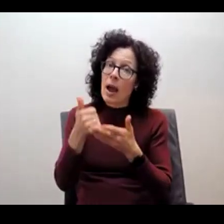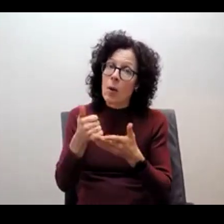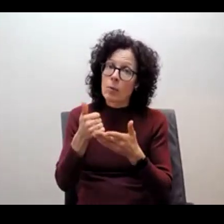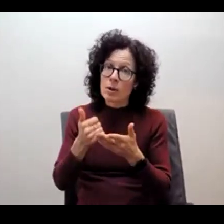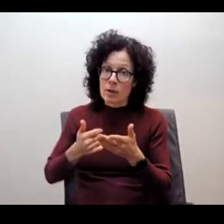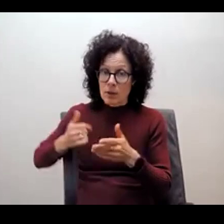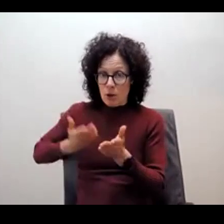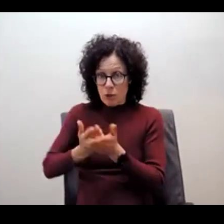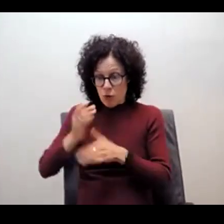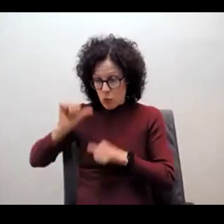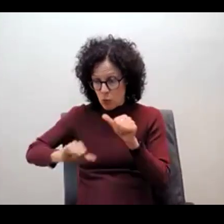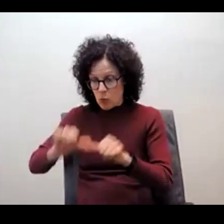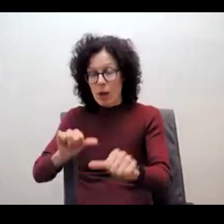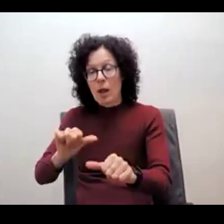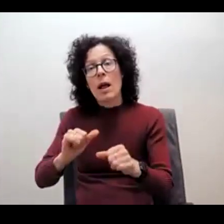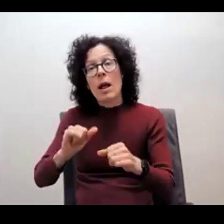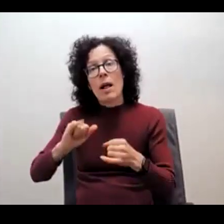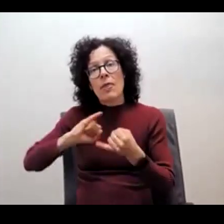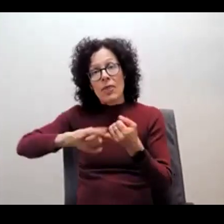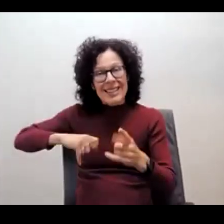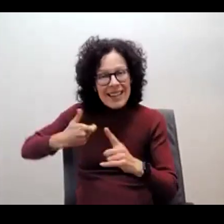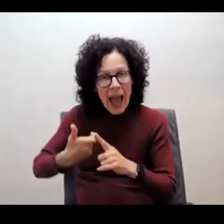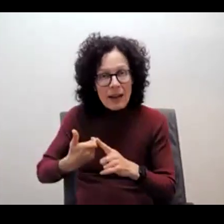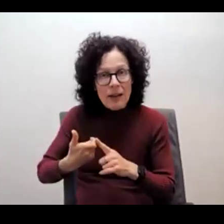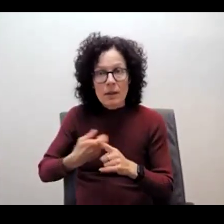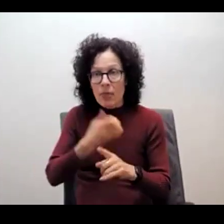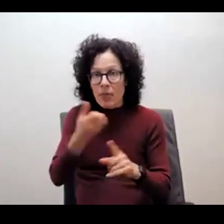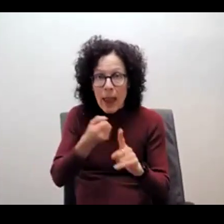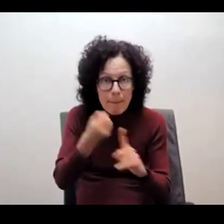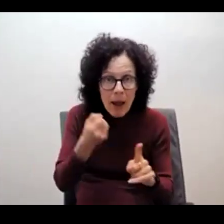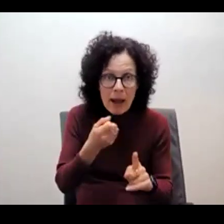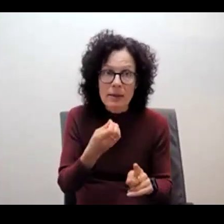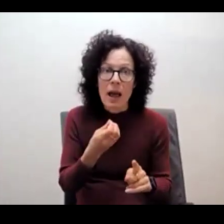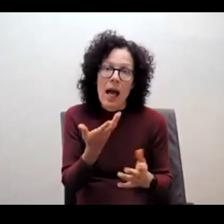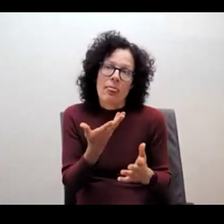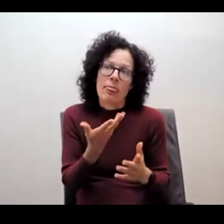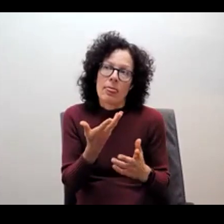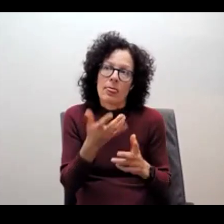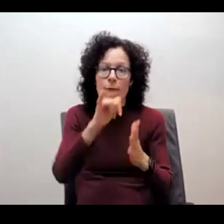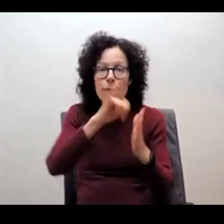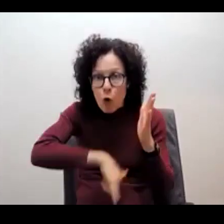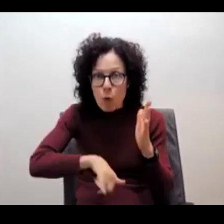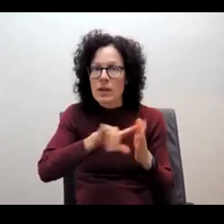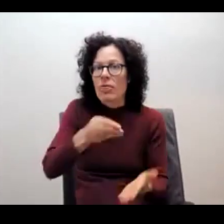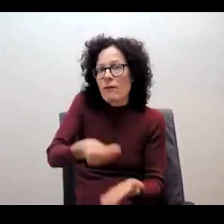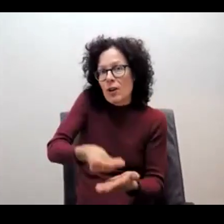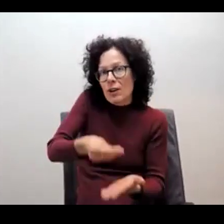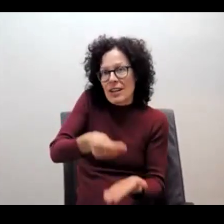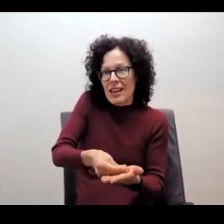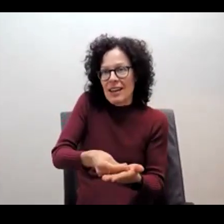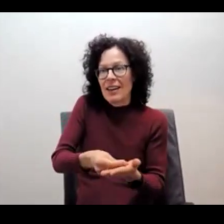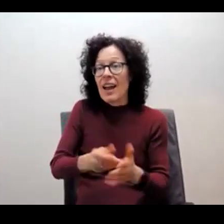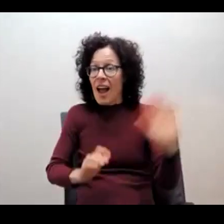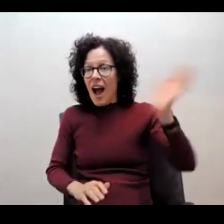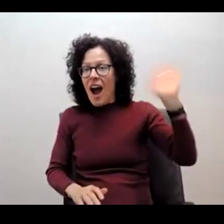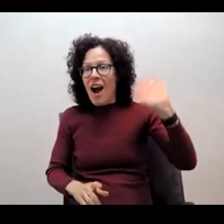but also the impact and the forms, and also funding, as is sitting within a very specific, hello,